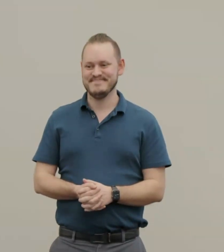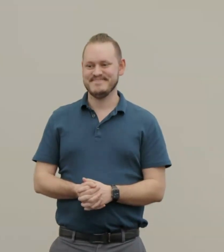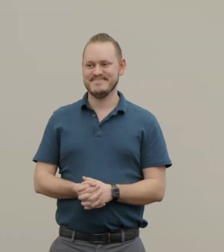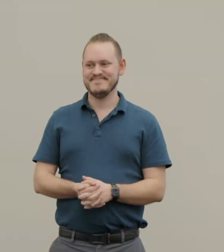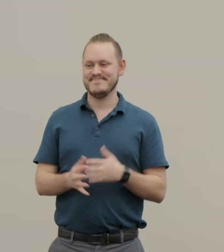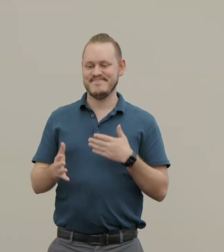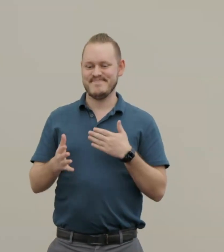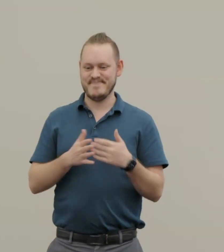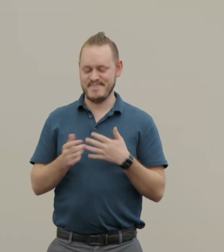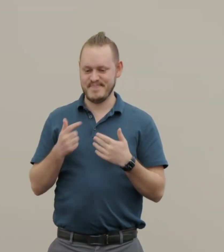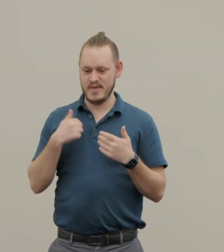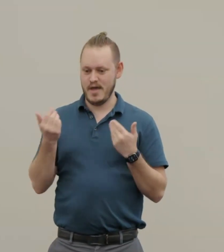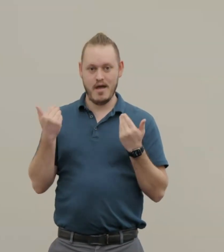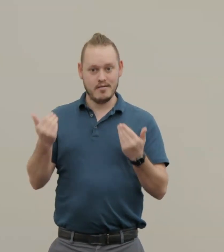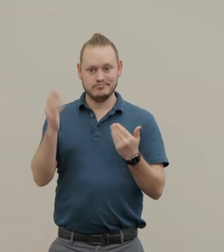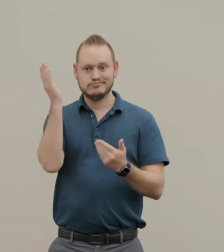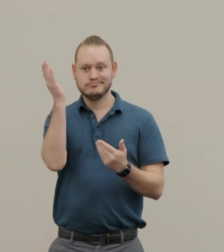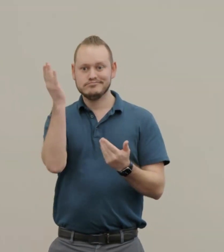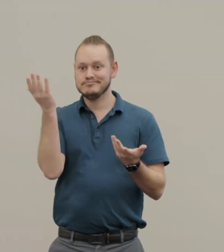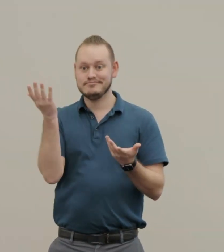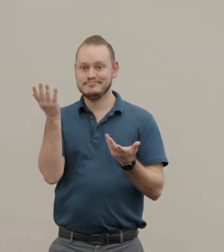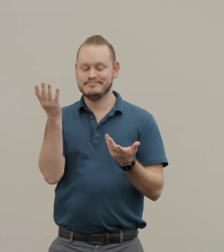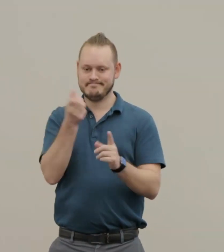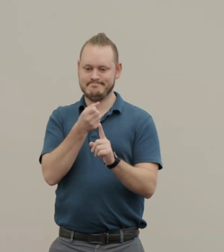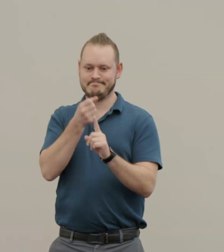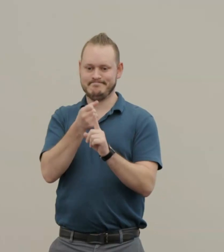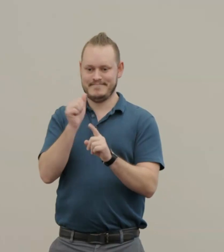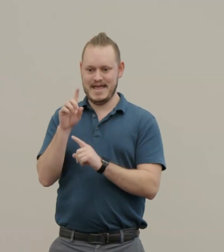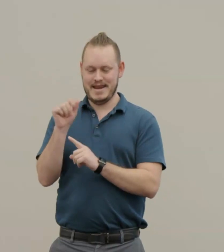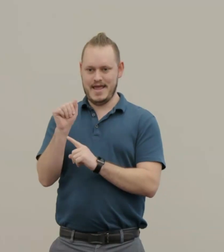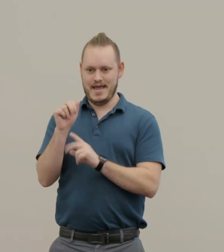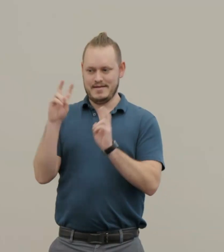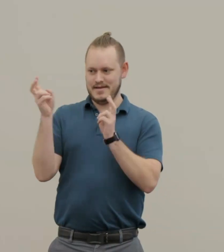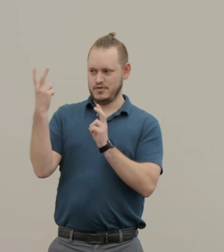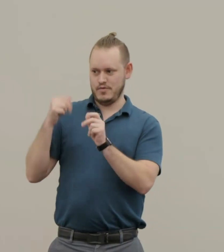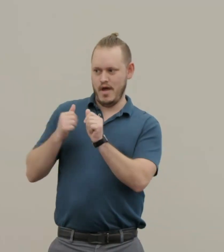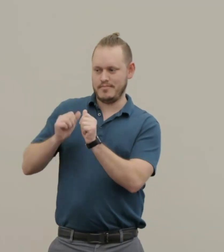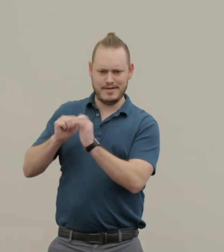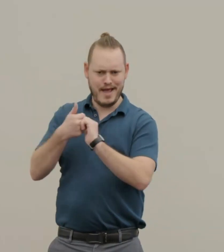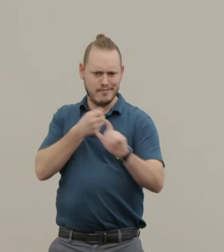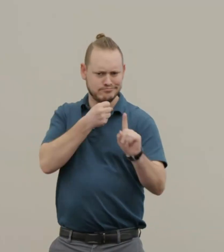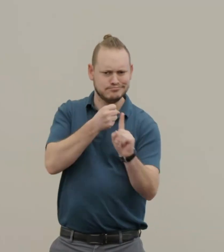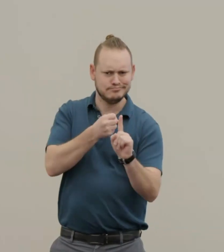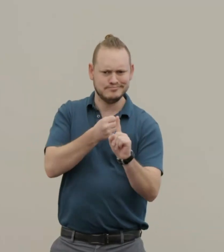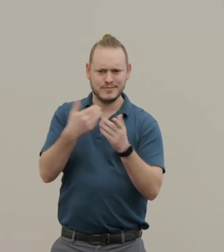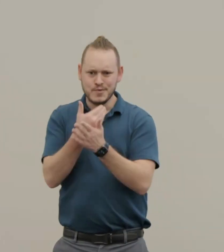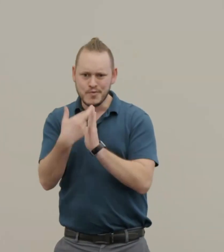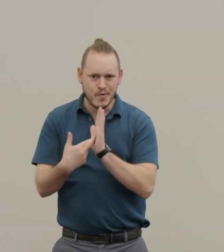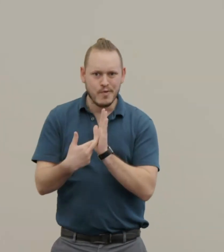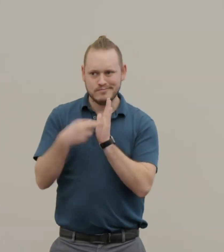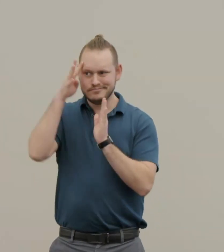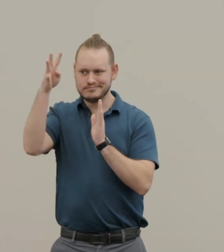Anyway, yes, so I am going to be talking about the impact of those ADA Title II updates, the new rule that was created.